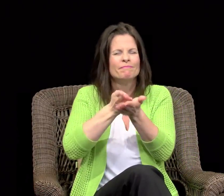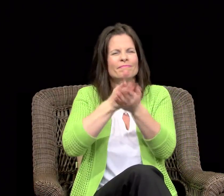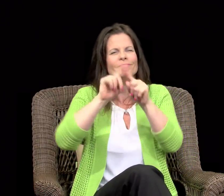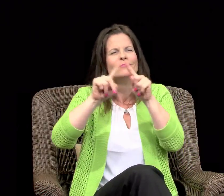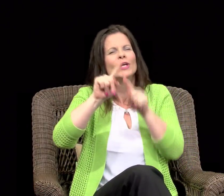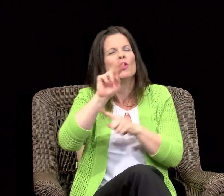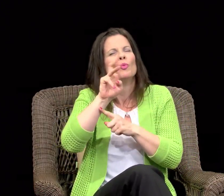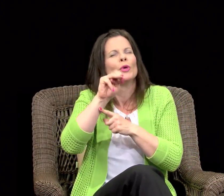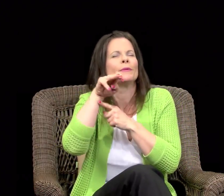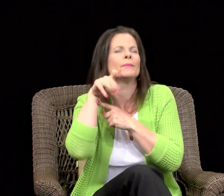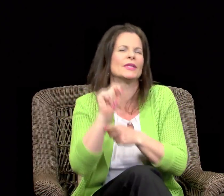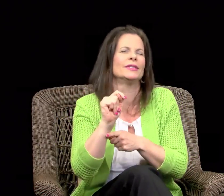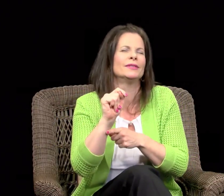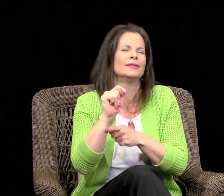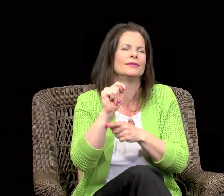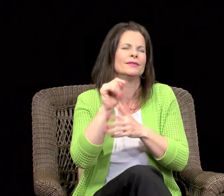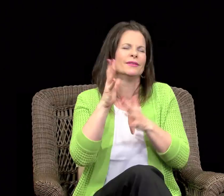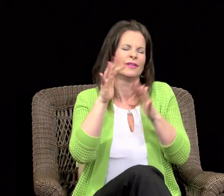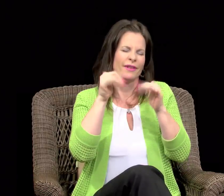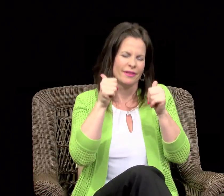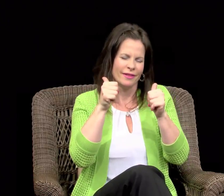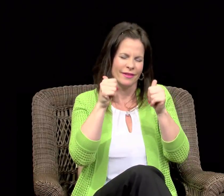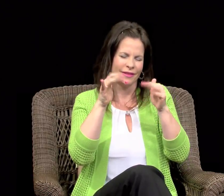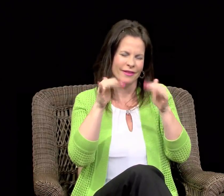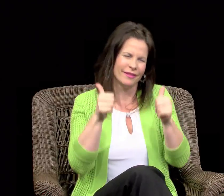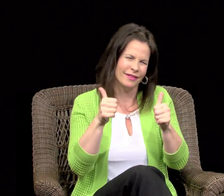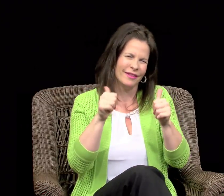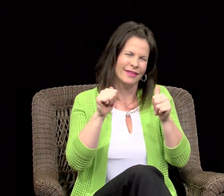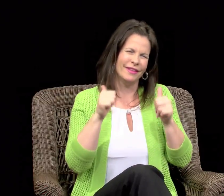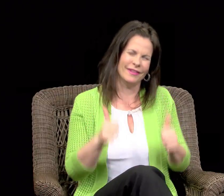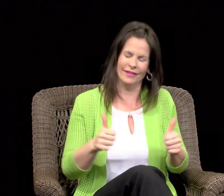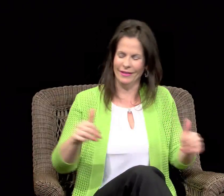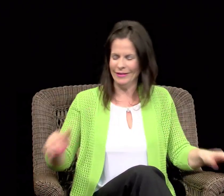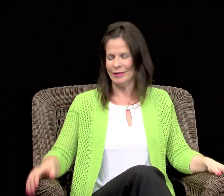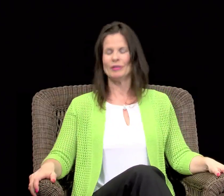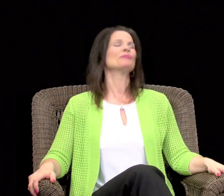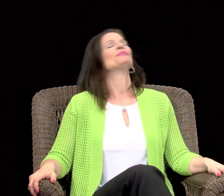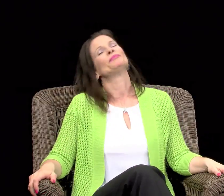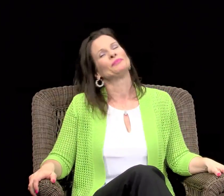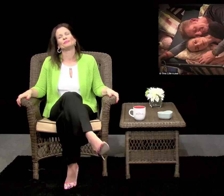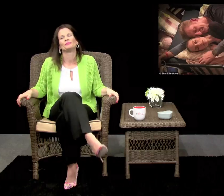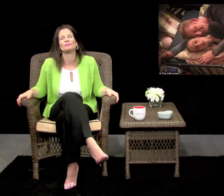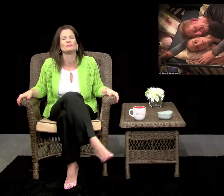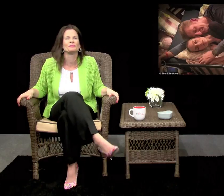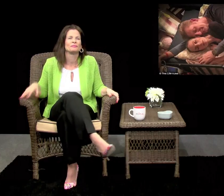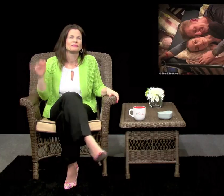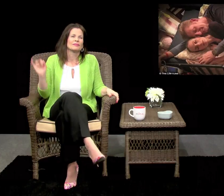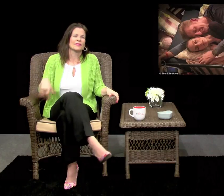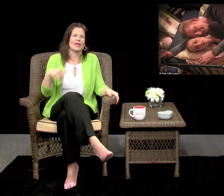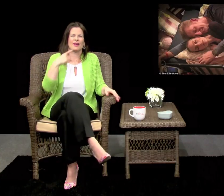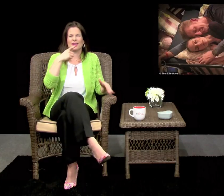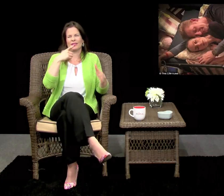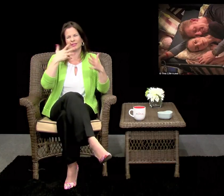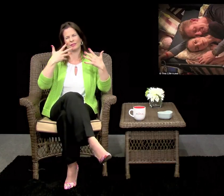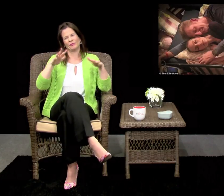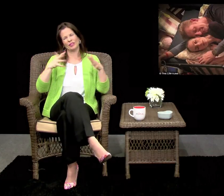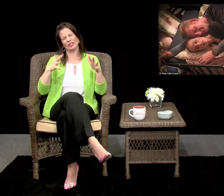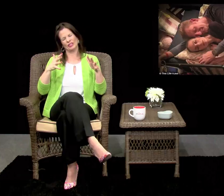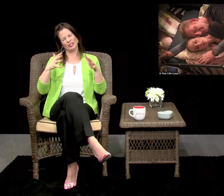So they made a decision to end the treatment, to end the medication, and her health declined further. And